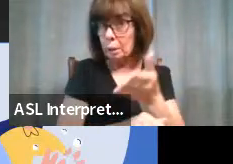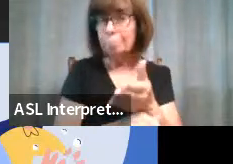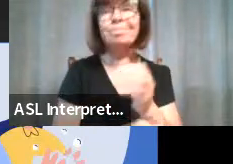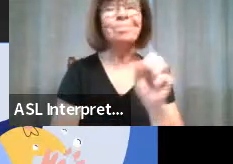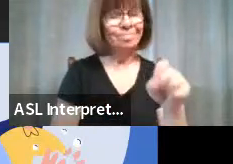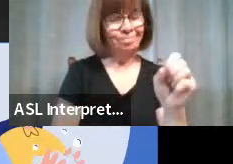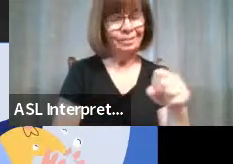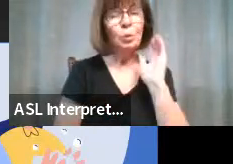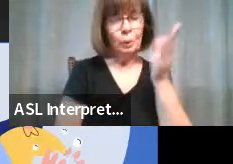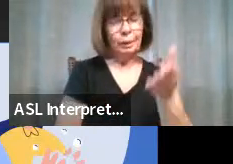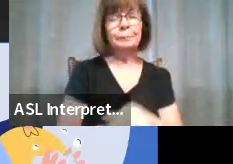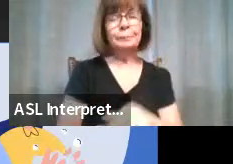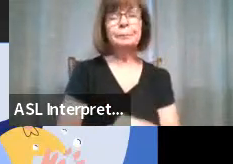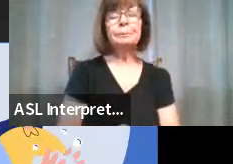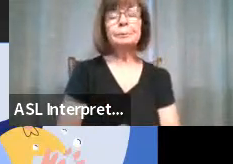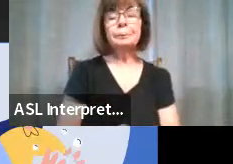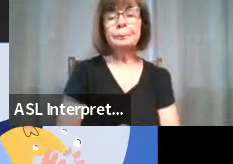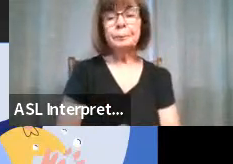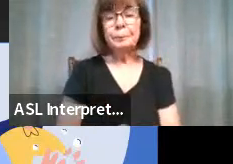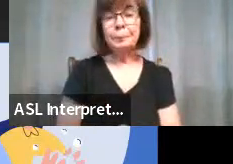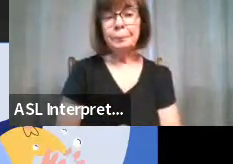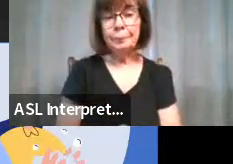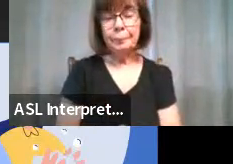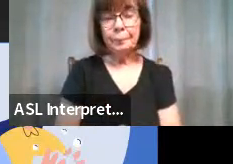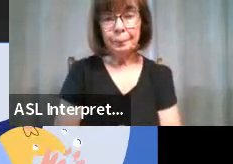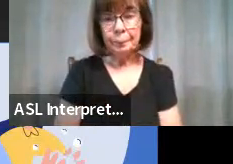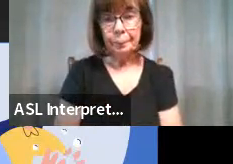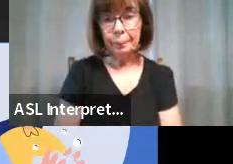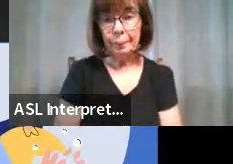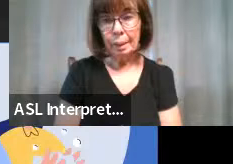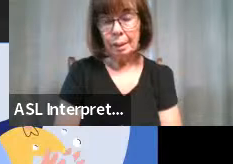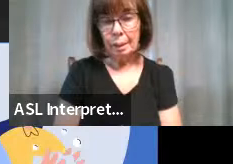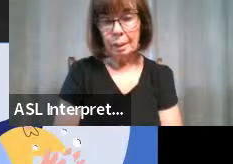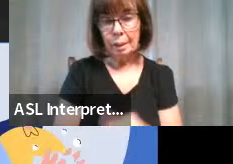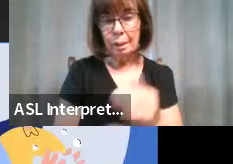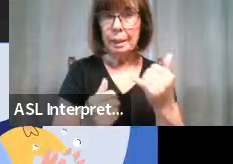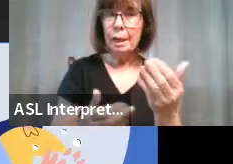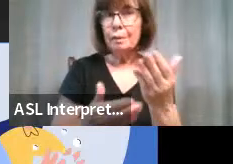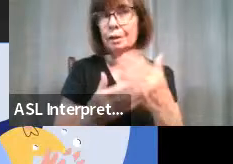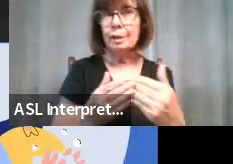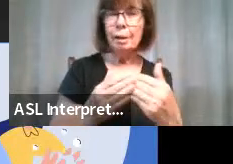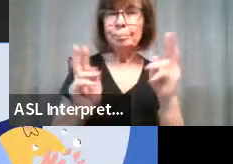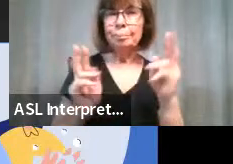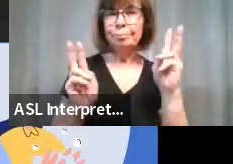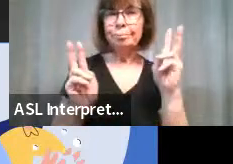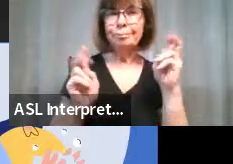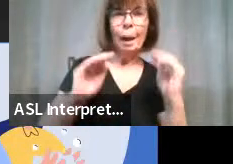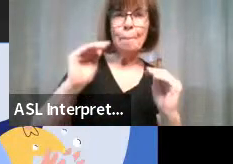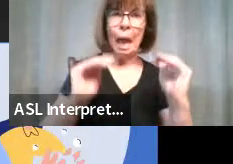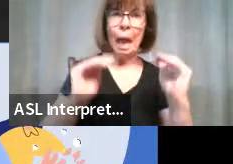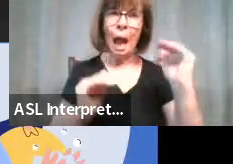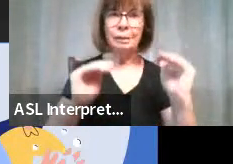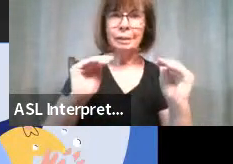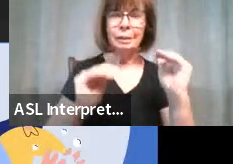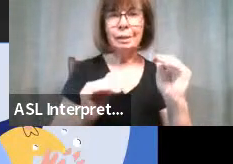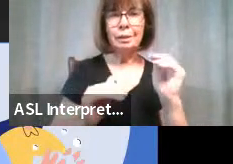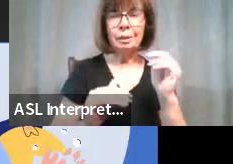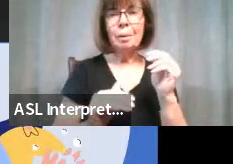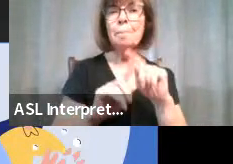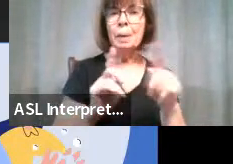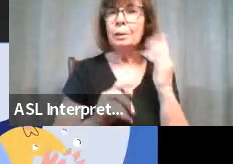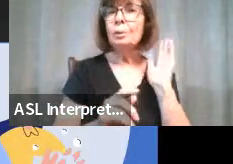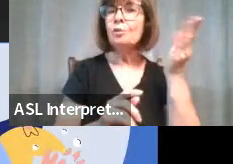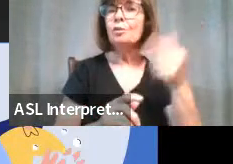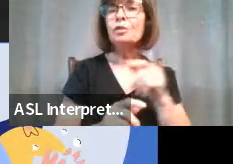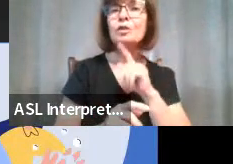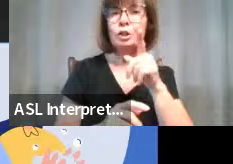vaccination. Right now, there's some balancing acts that we're doing because of monkeypox, but we will definitely continue